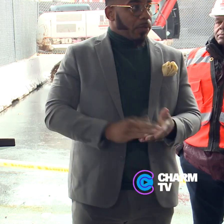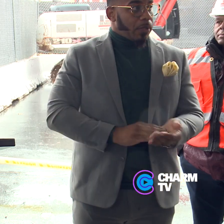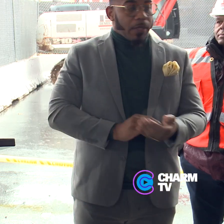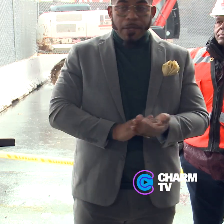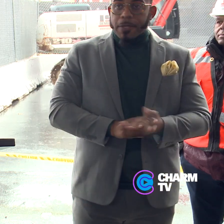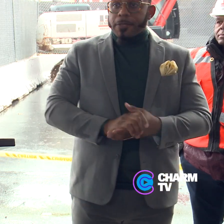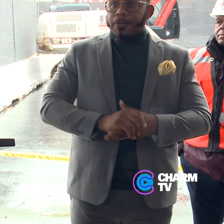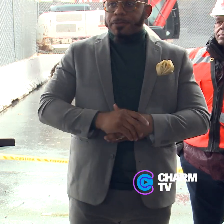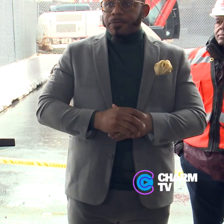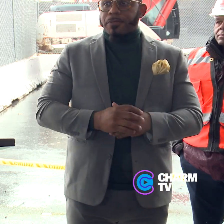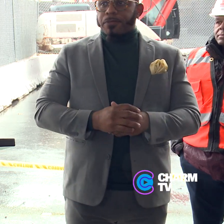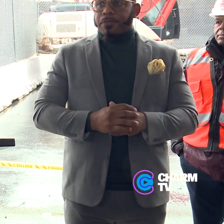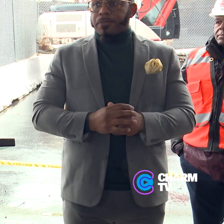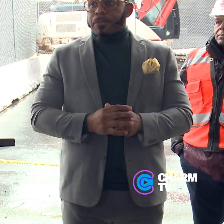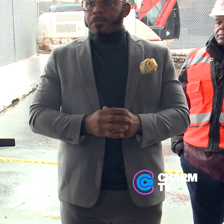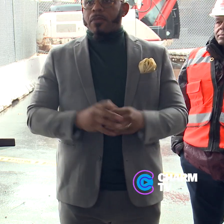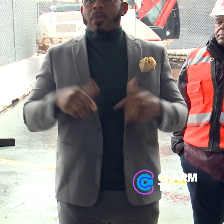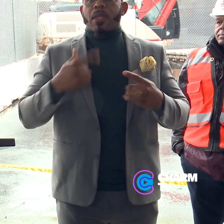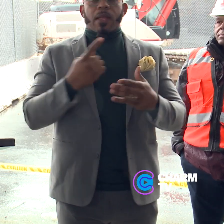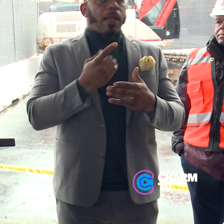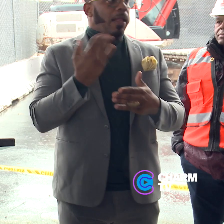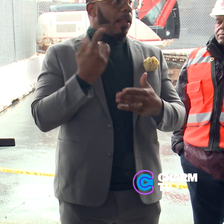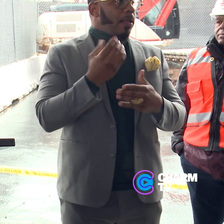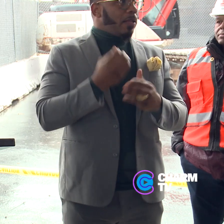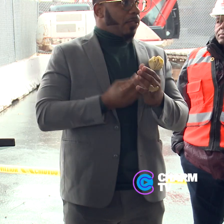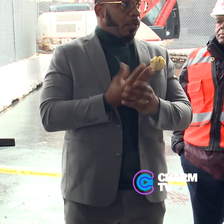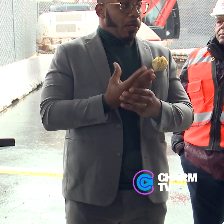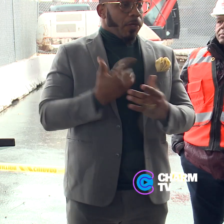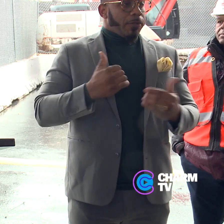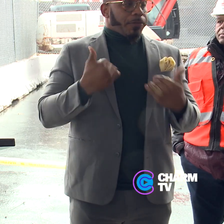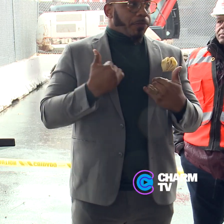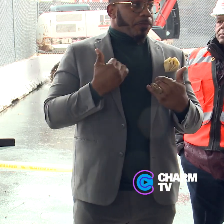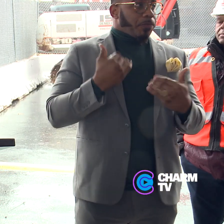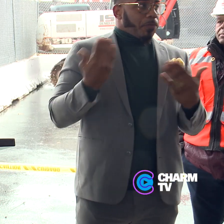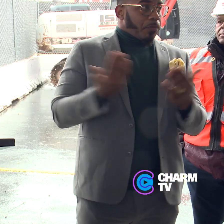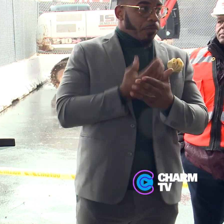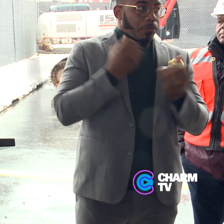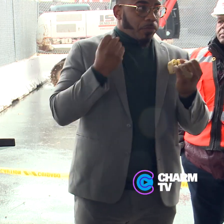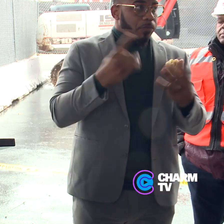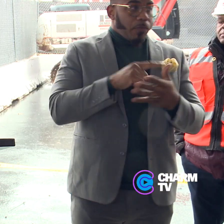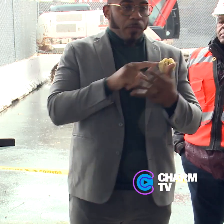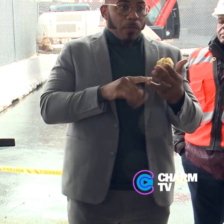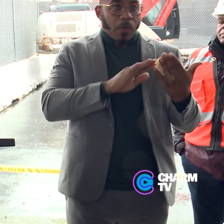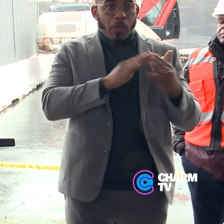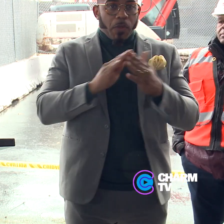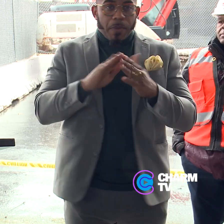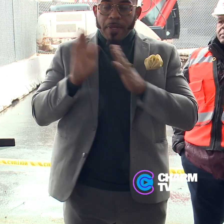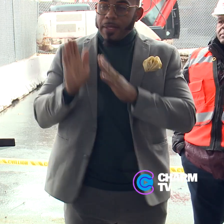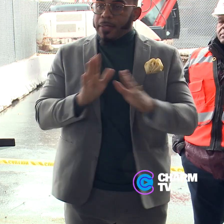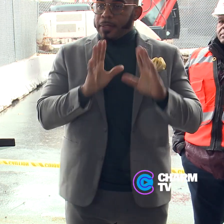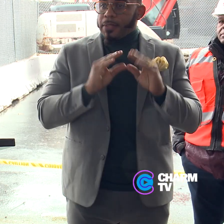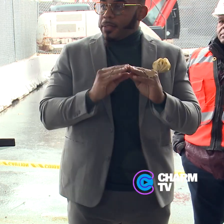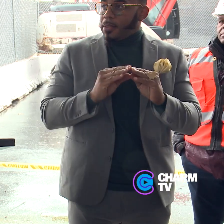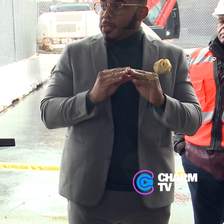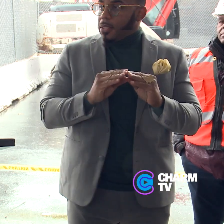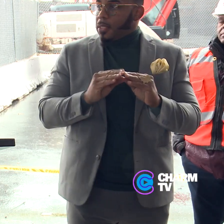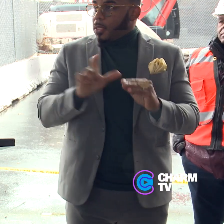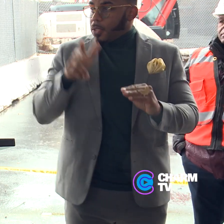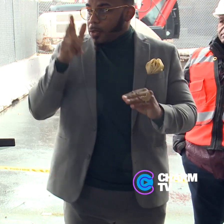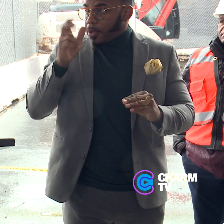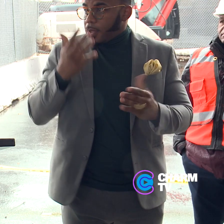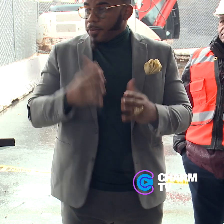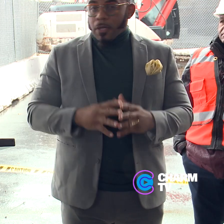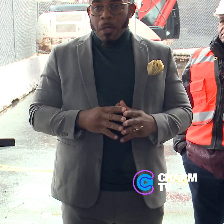Since last spring, we've had numerous community planning meetings, as you've